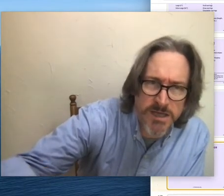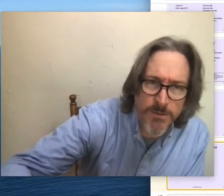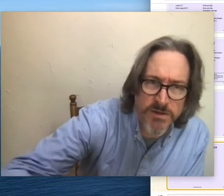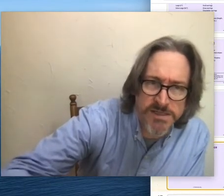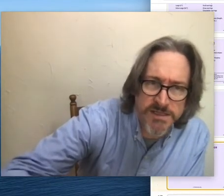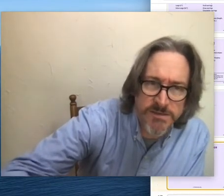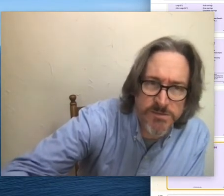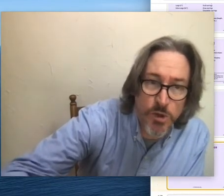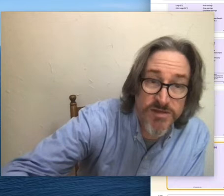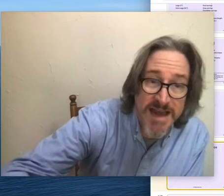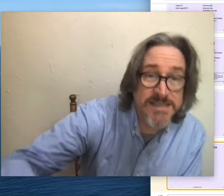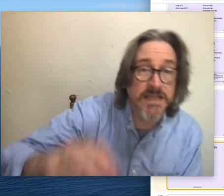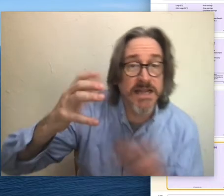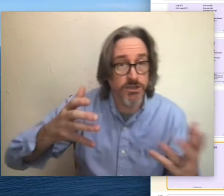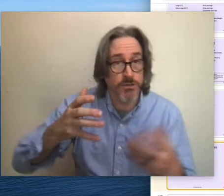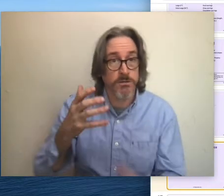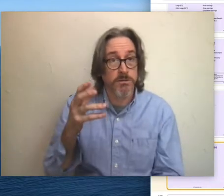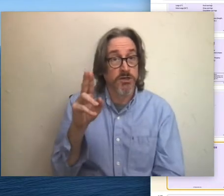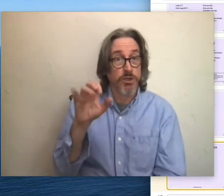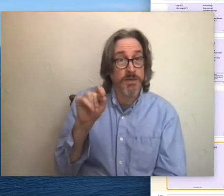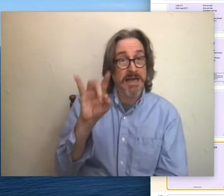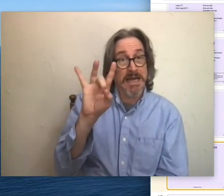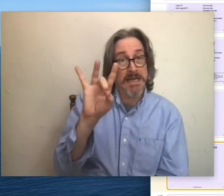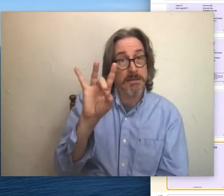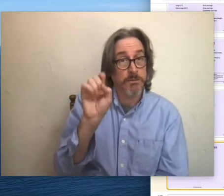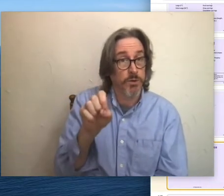And I'll type all these things in. So that is the lecture.